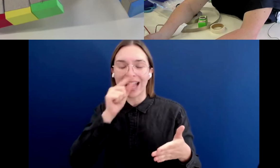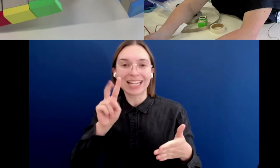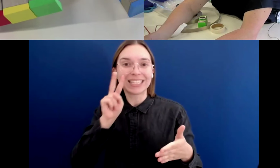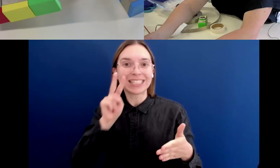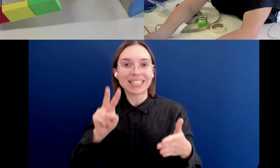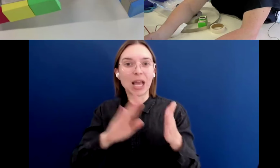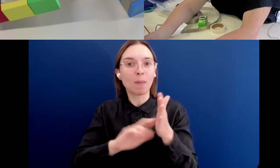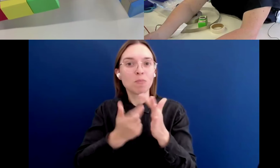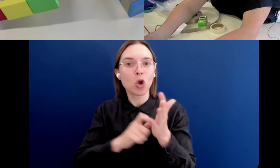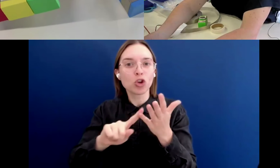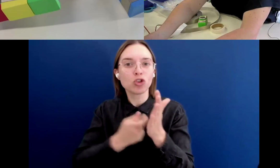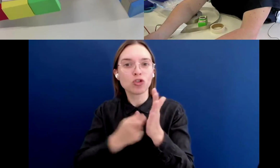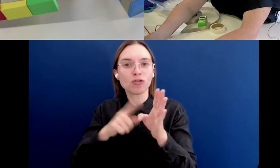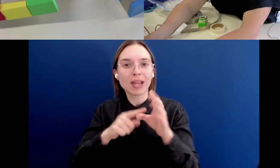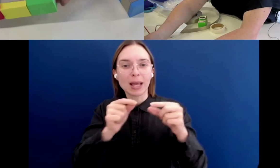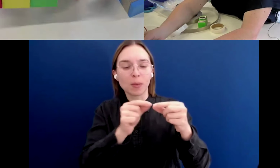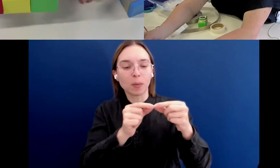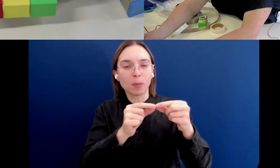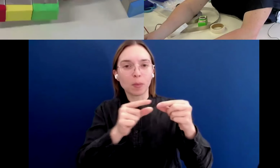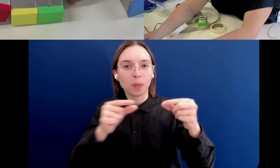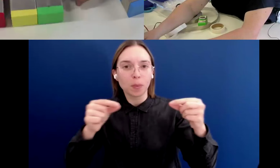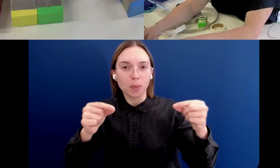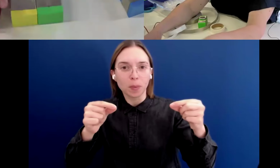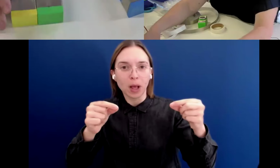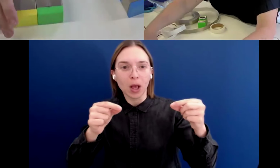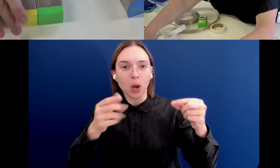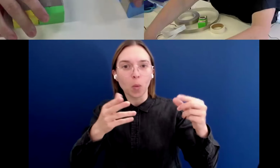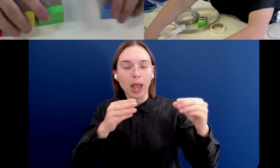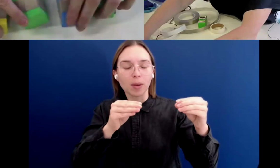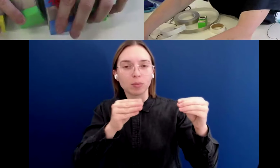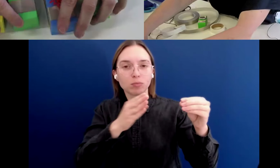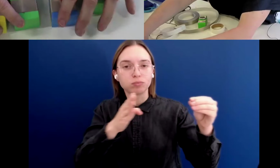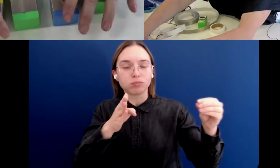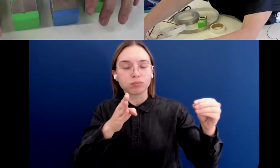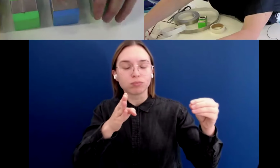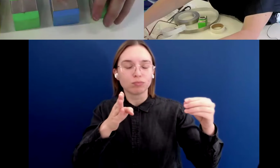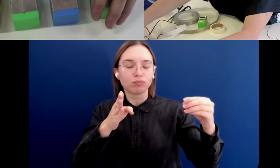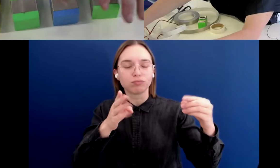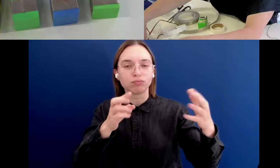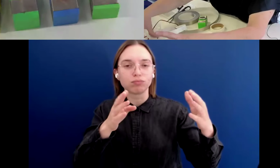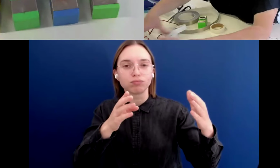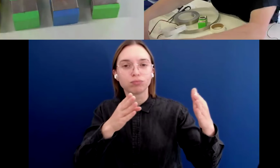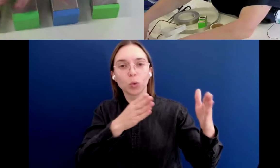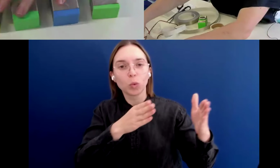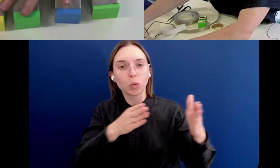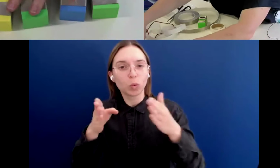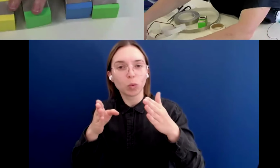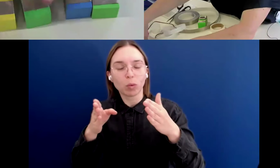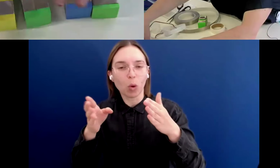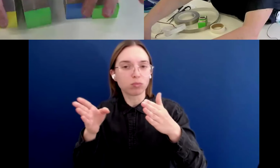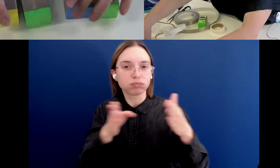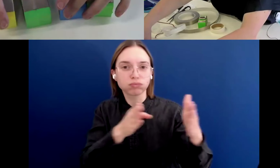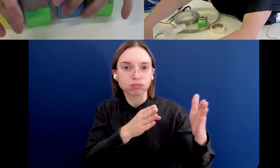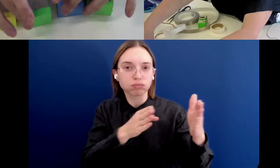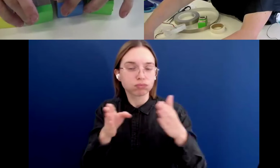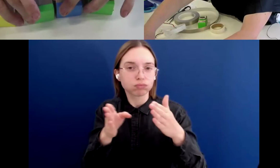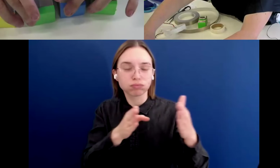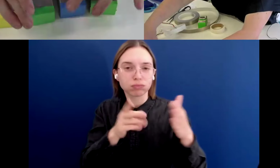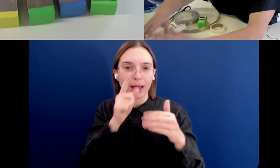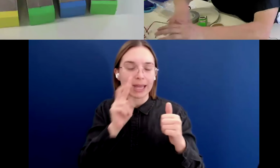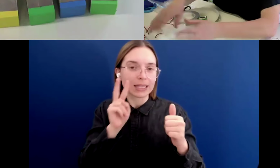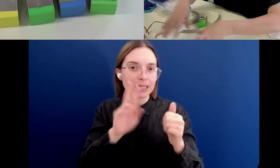not necessarily environmentally friendly, etc. Okay, so that kit is